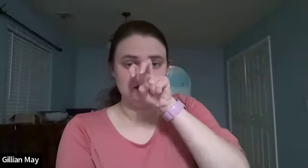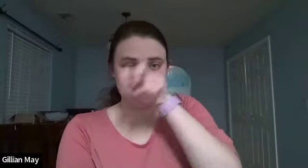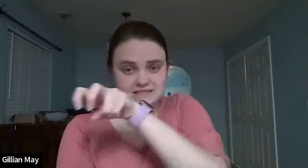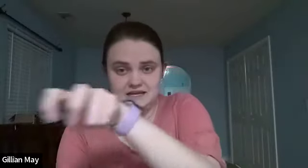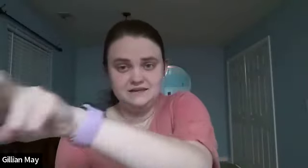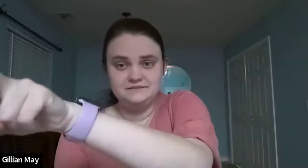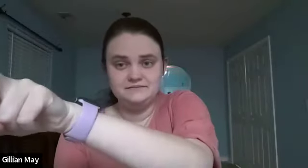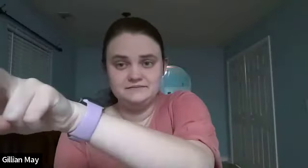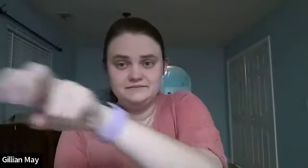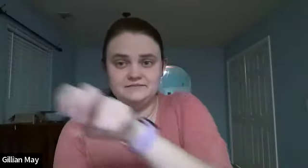snake,